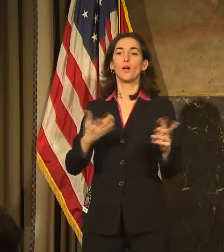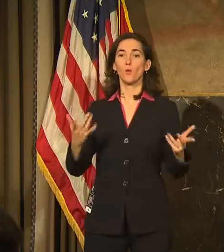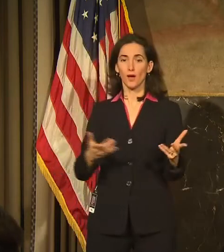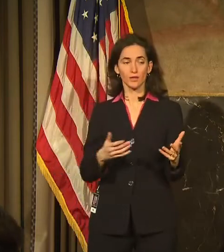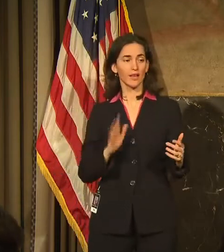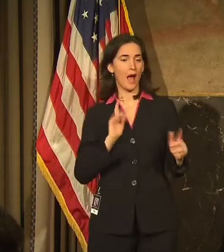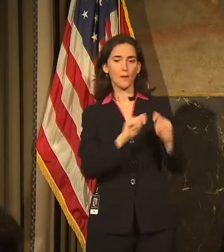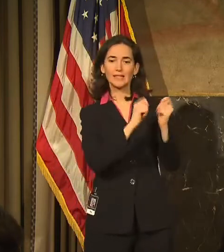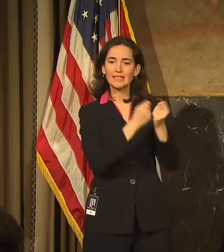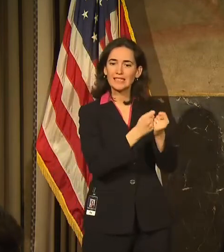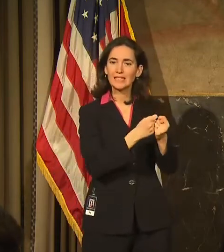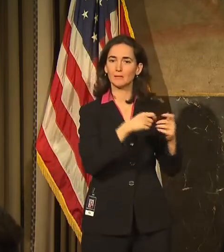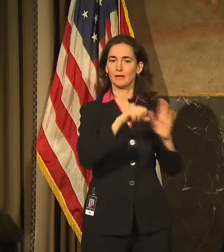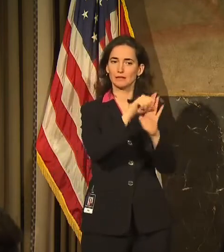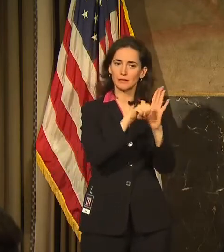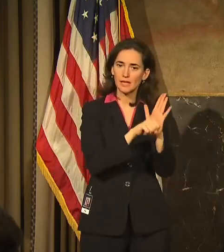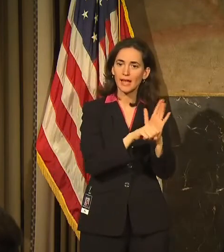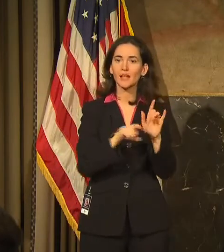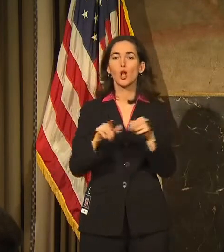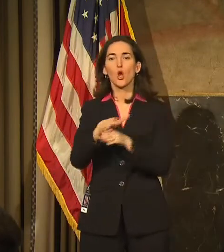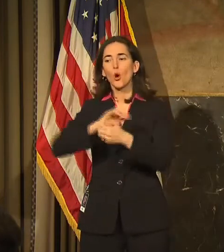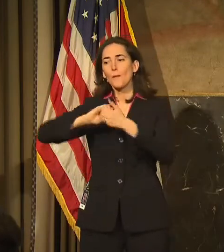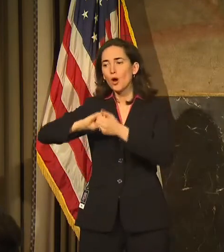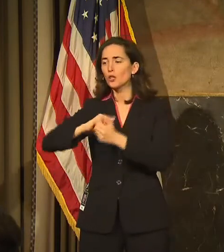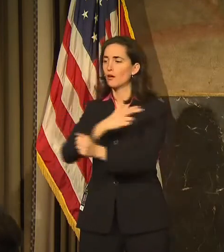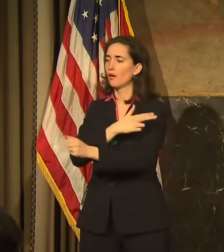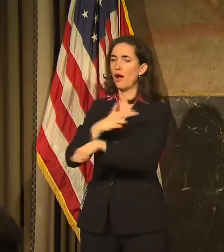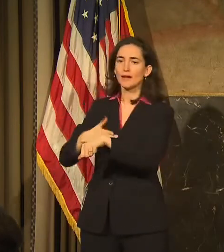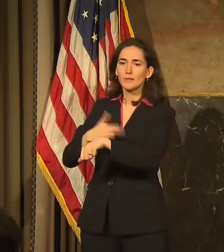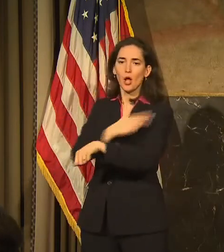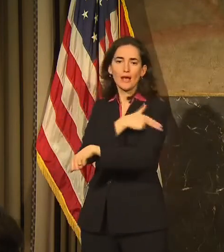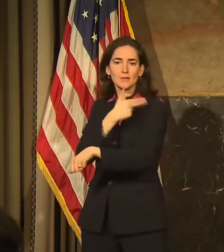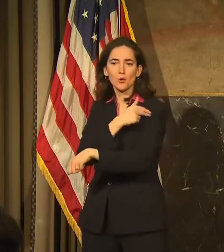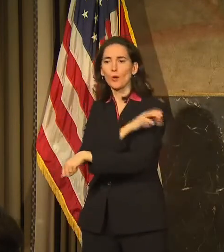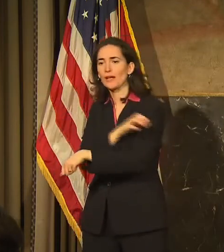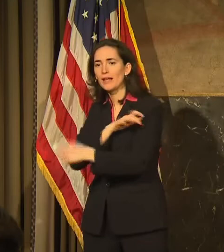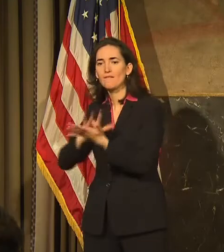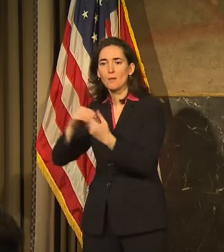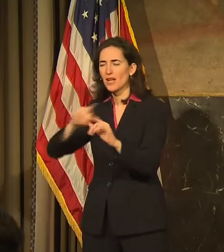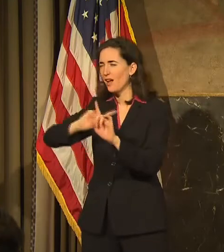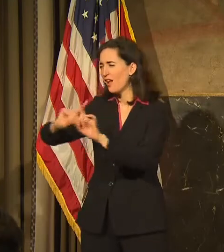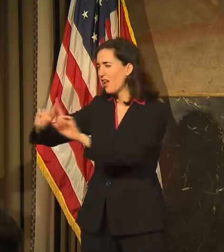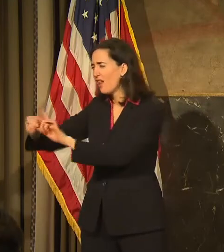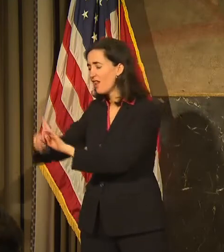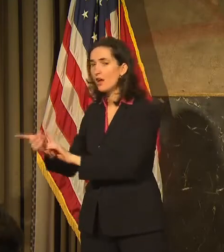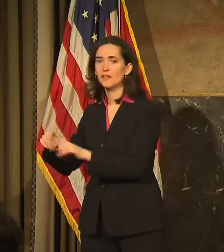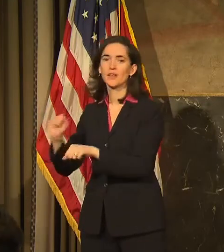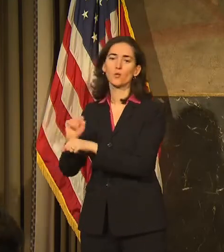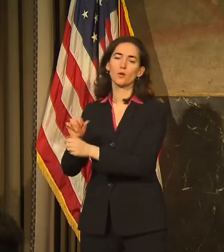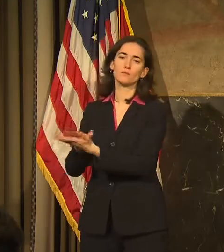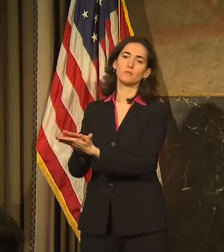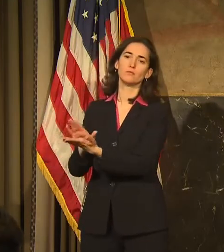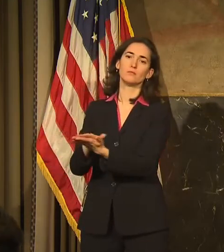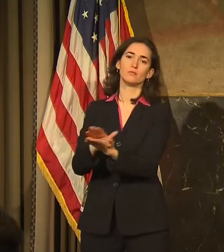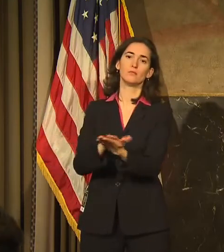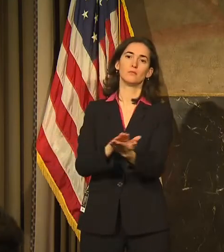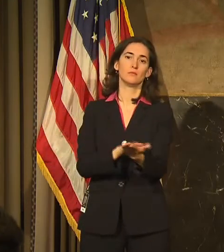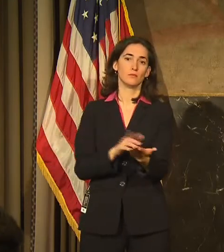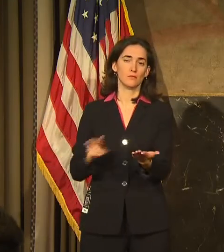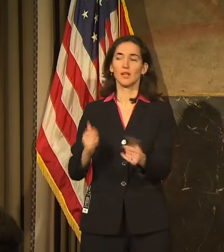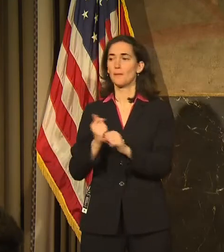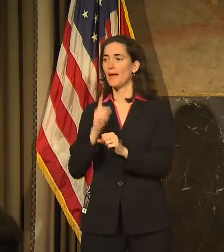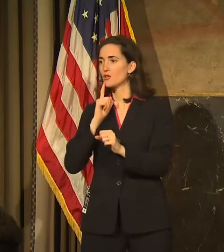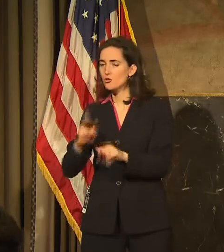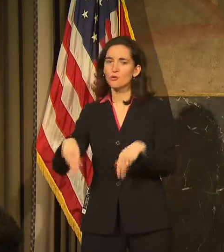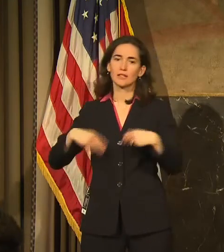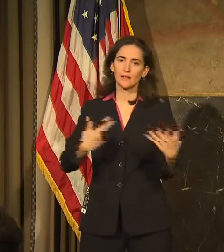local partners in hospitals and clinics and pharmacies and so many others are just doing tremendous work in order to make sure people can